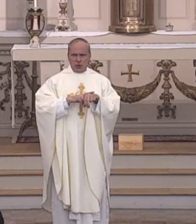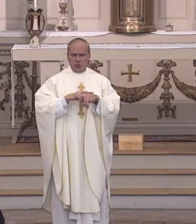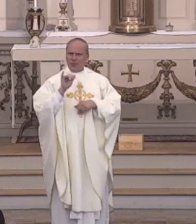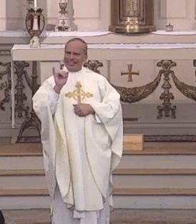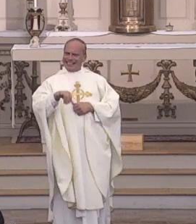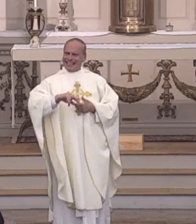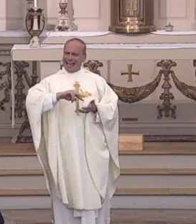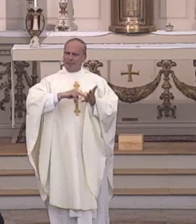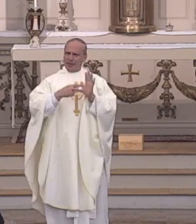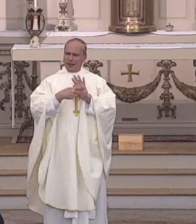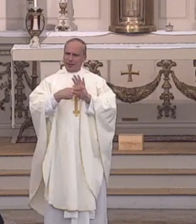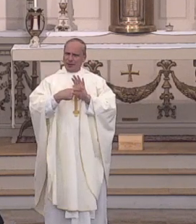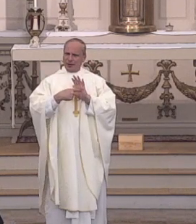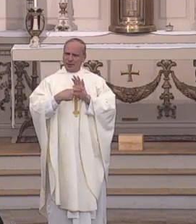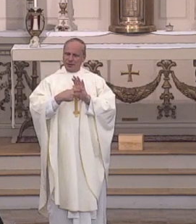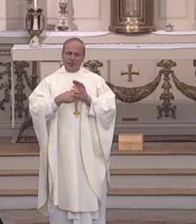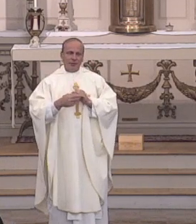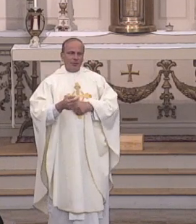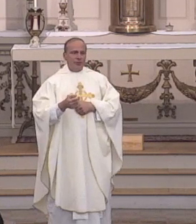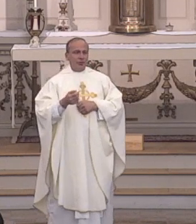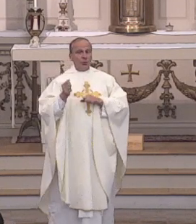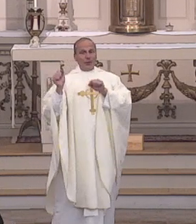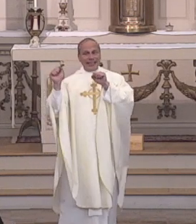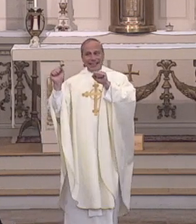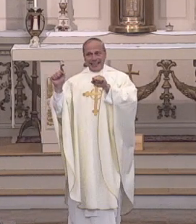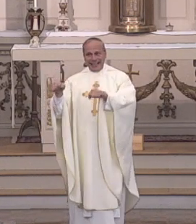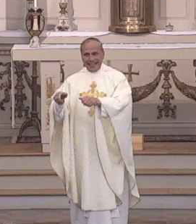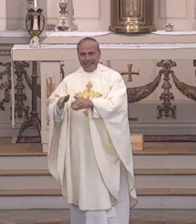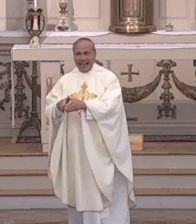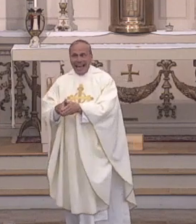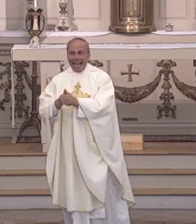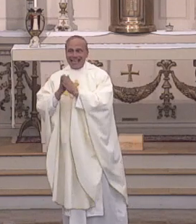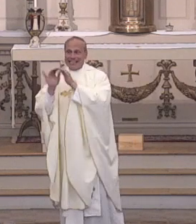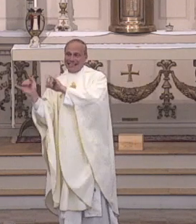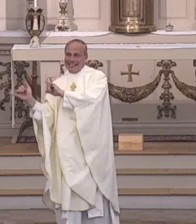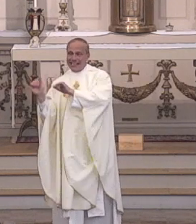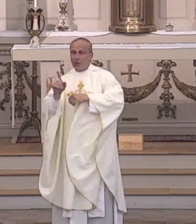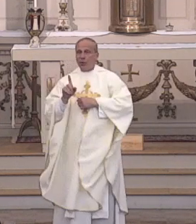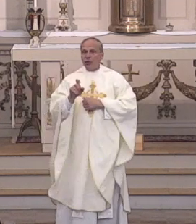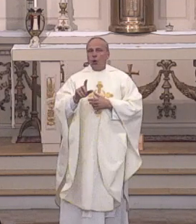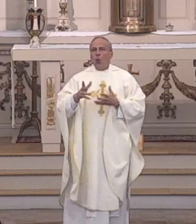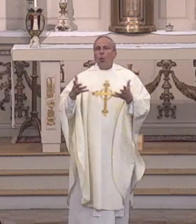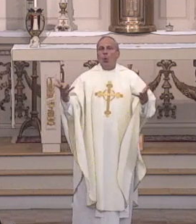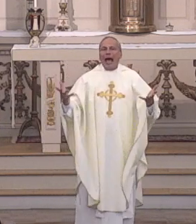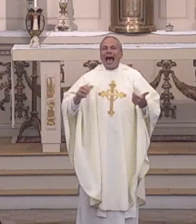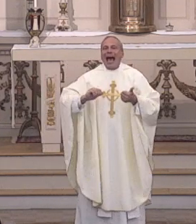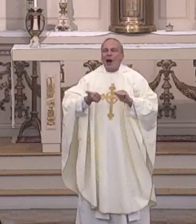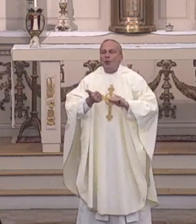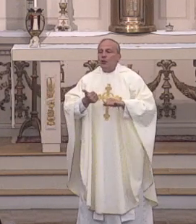So, what is a part of our human nature? What does that mean?